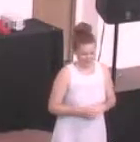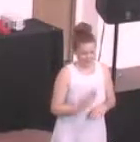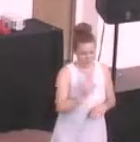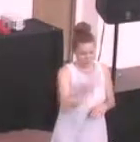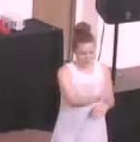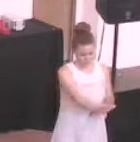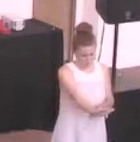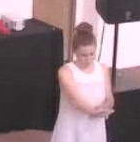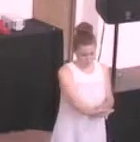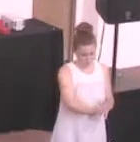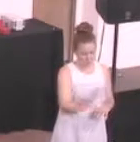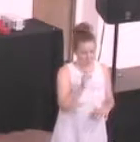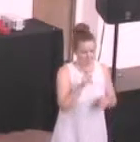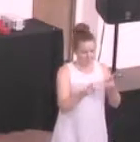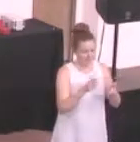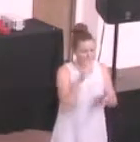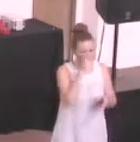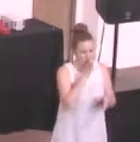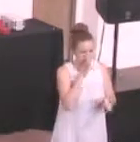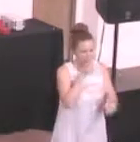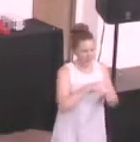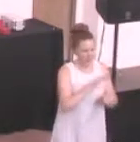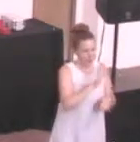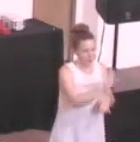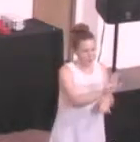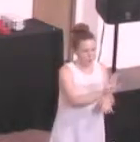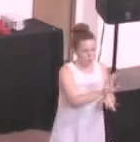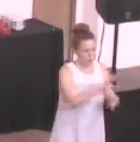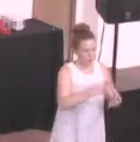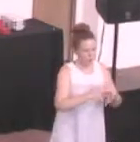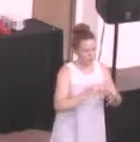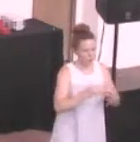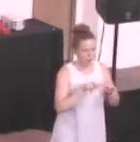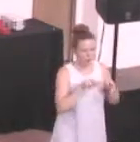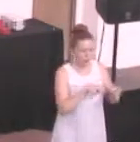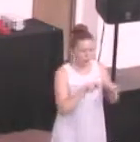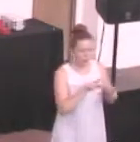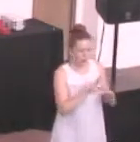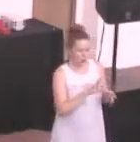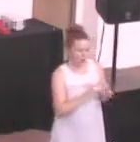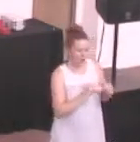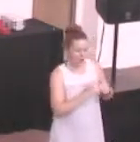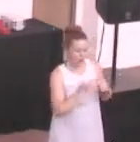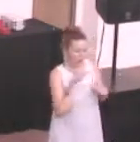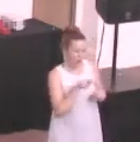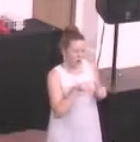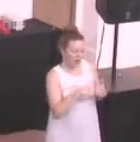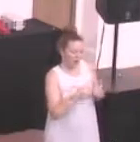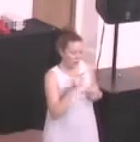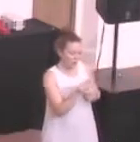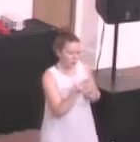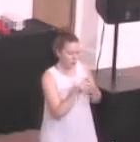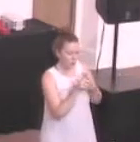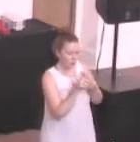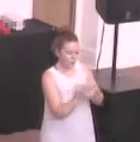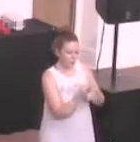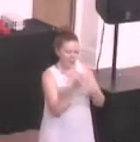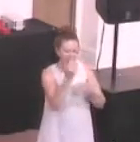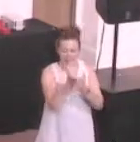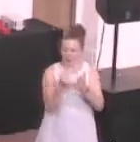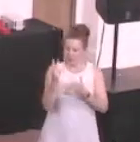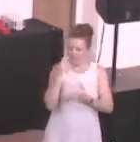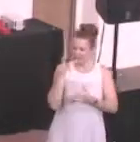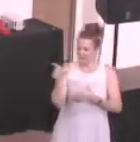There are people who are looking at your story. They're watching how you run. Everybody saw you